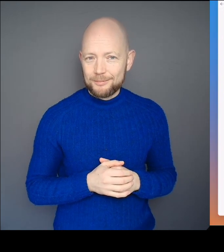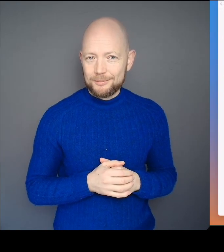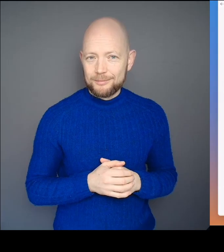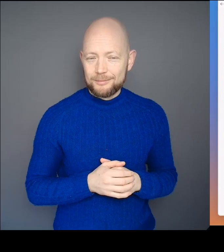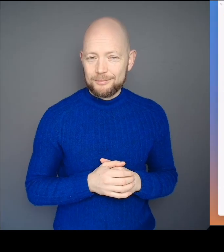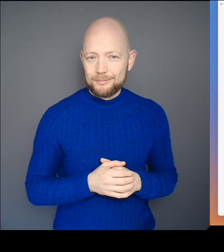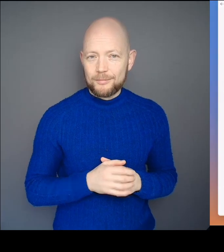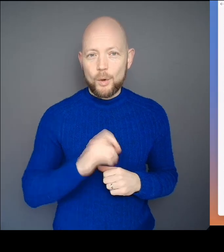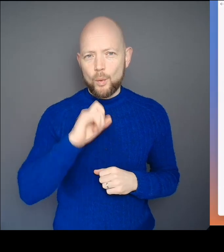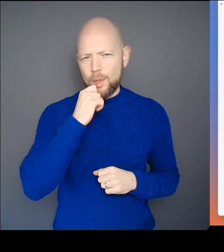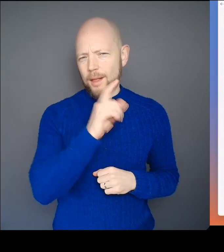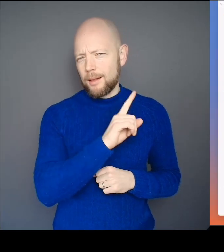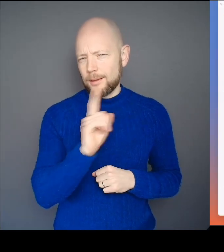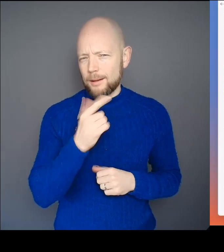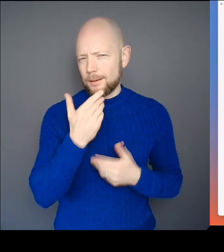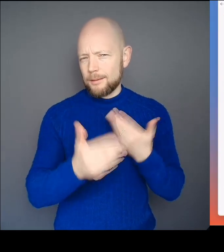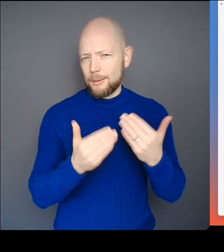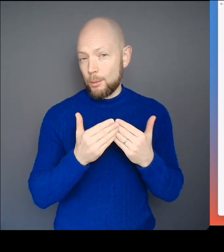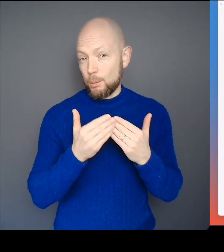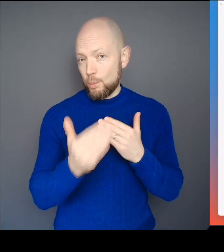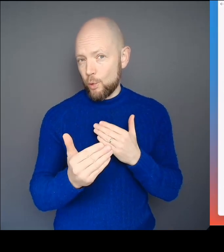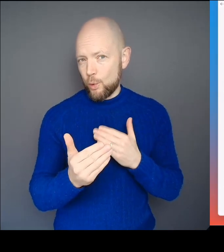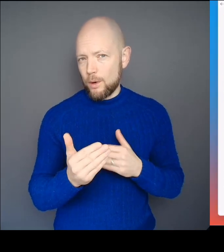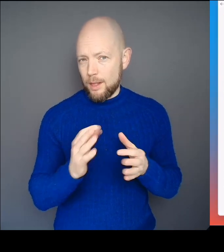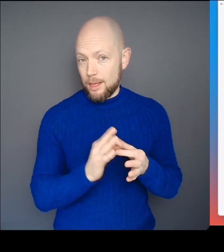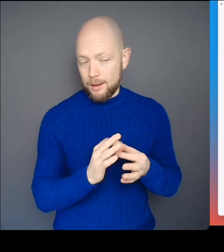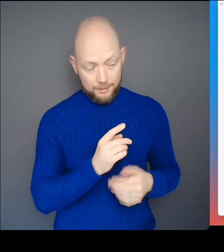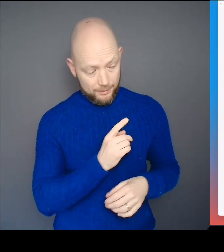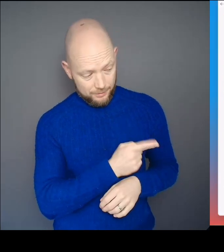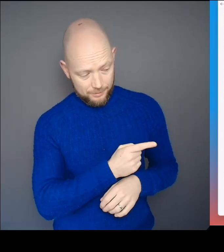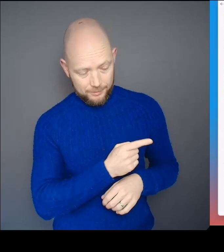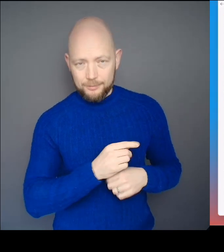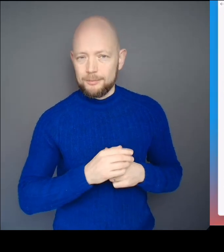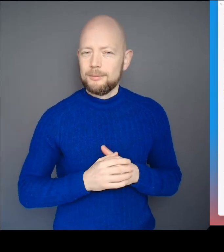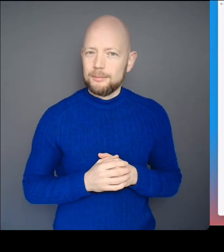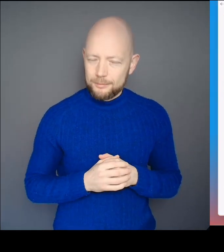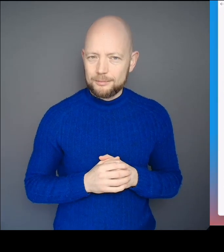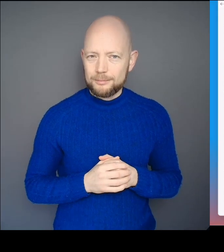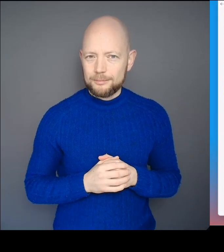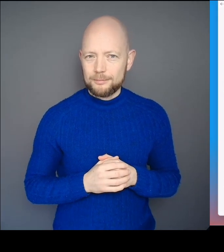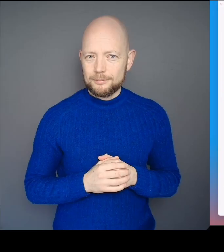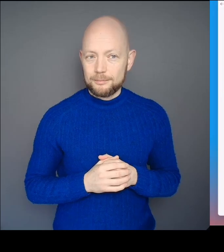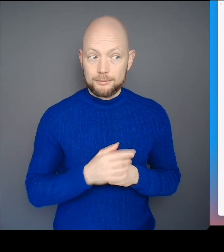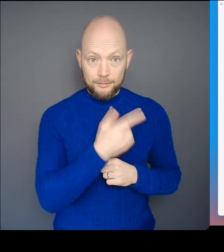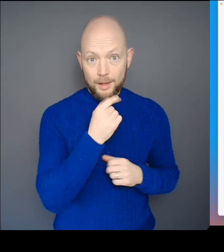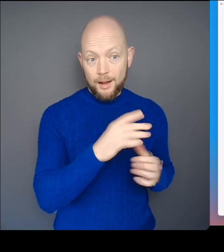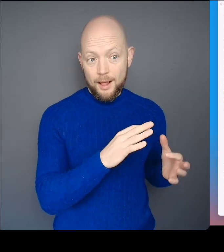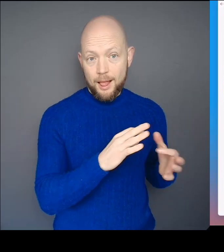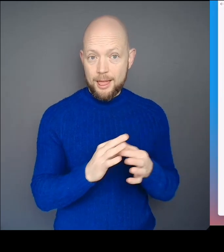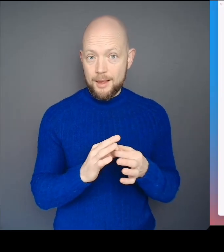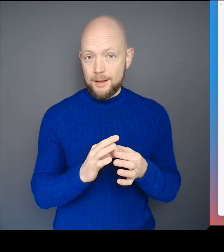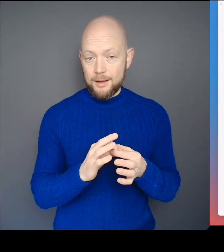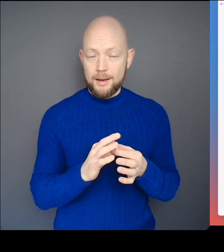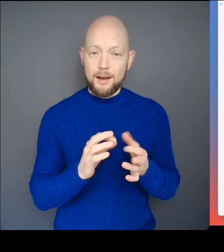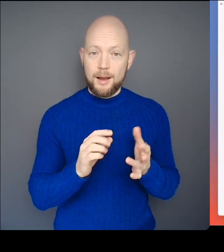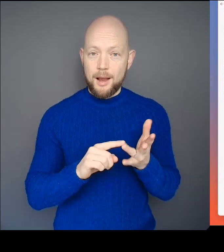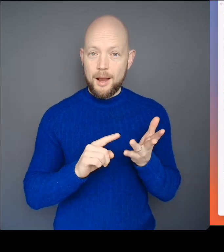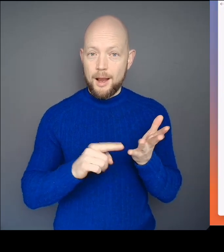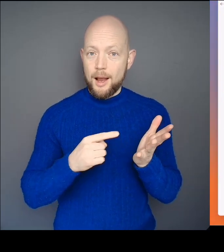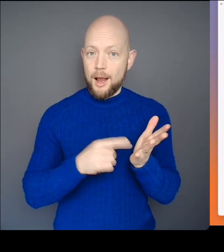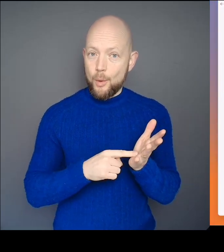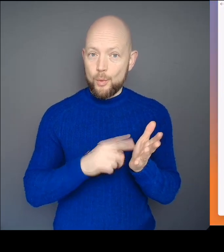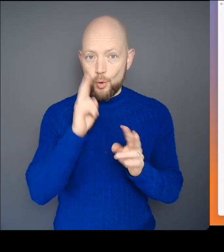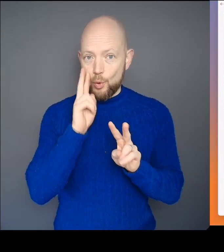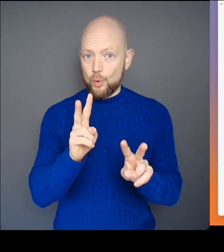and go and do whatever it is you like with that. We will be coming back a little bit later in the video to have a look at how you can work directly in Outlook so that